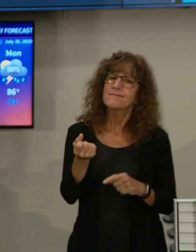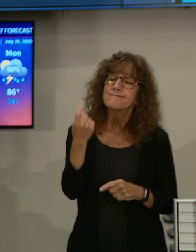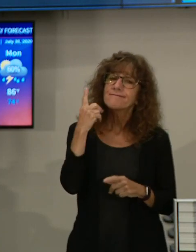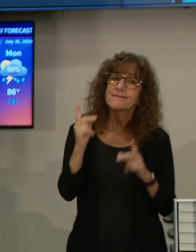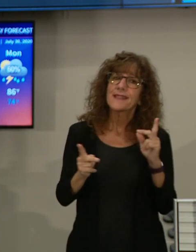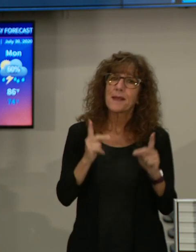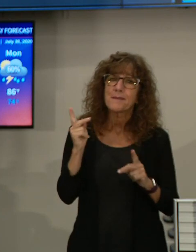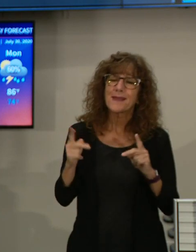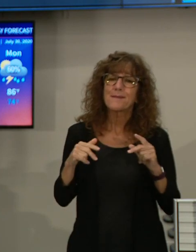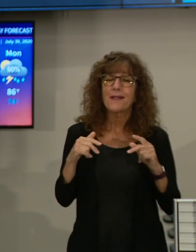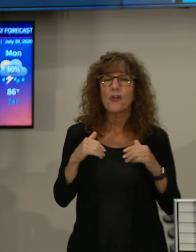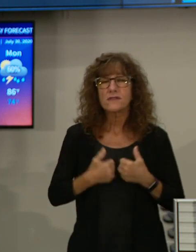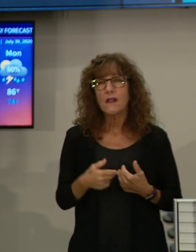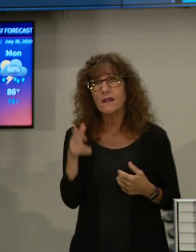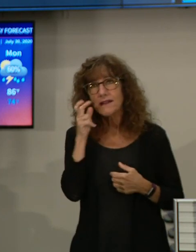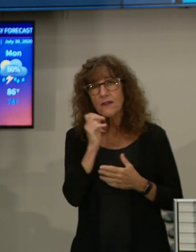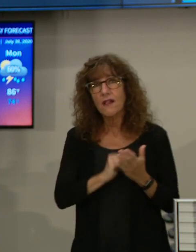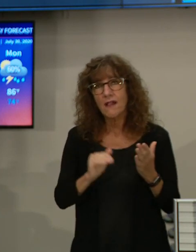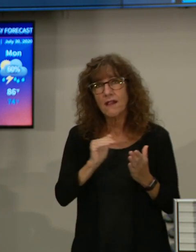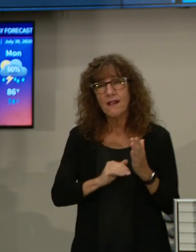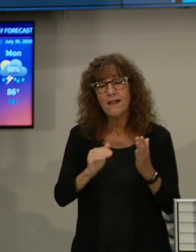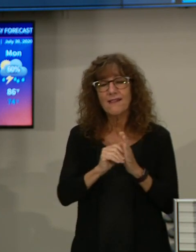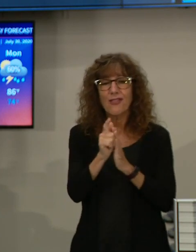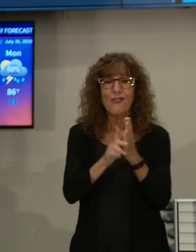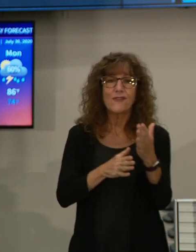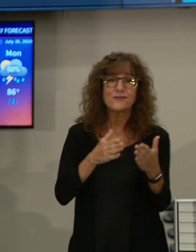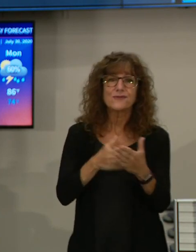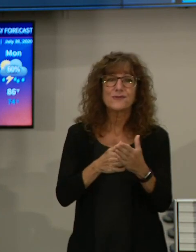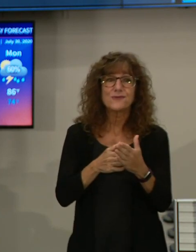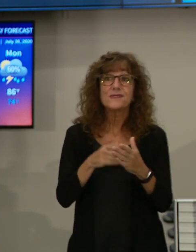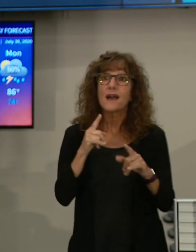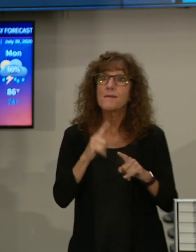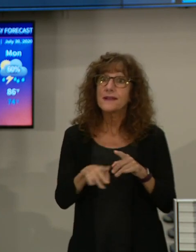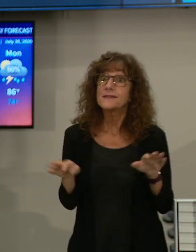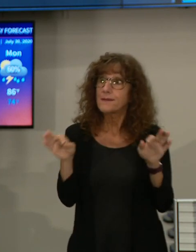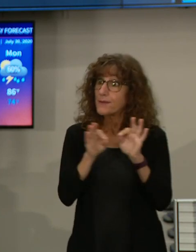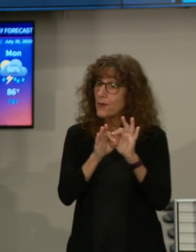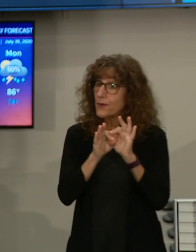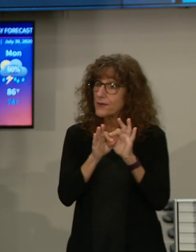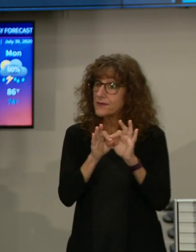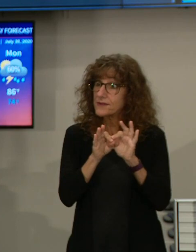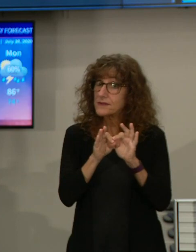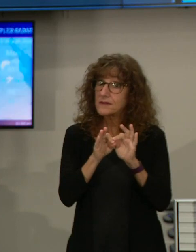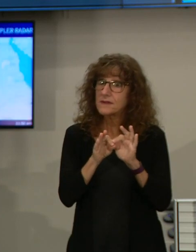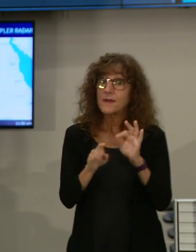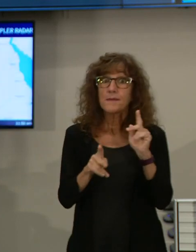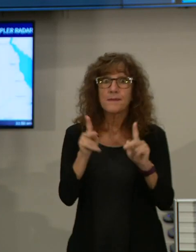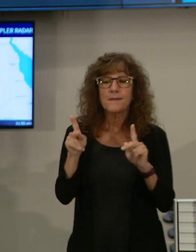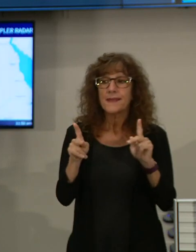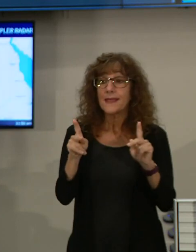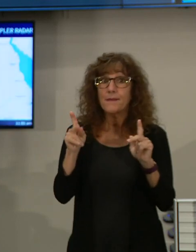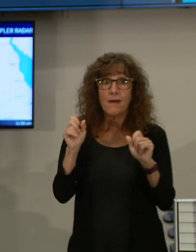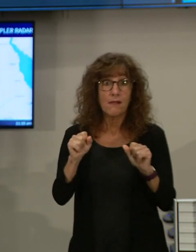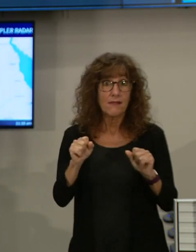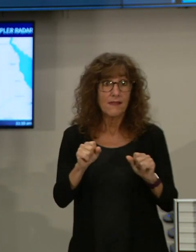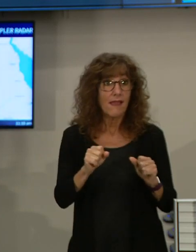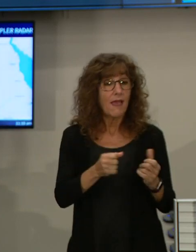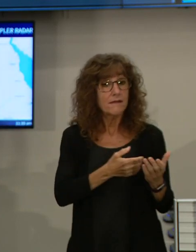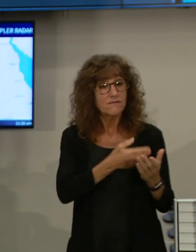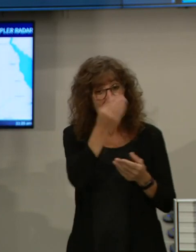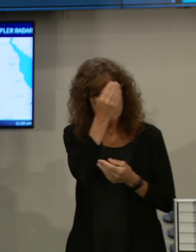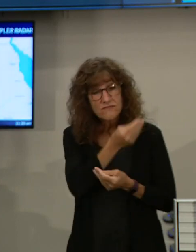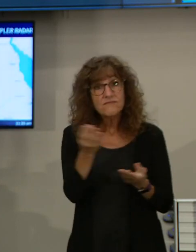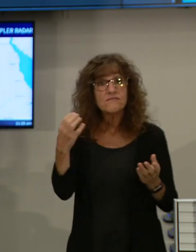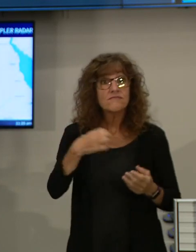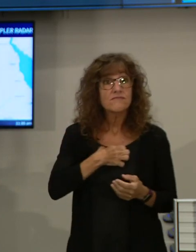people are tired of hearing about the lawsuits, but it is important that people are able to bring their concerns